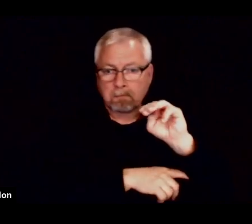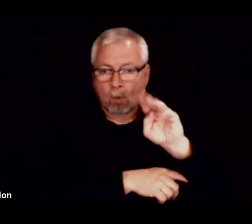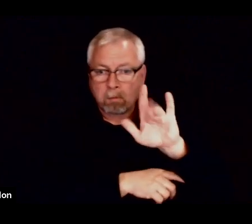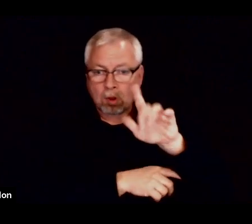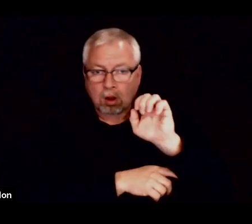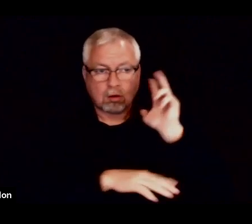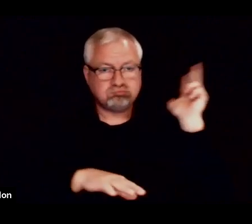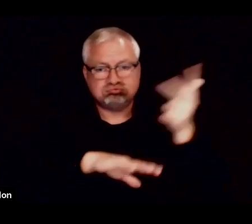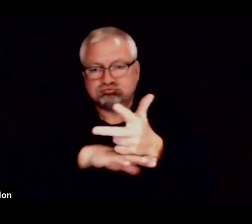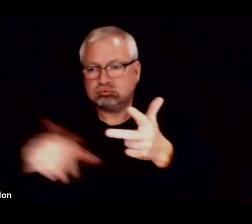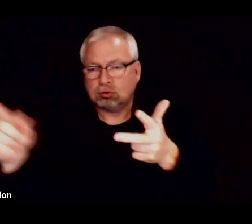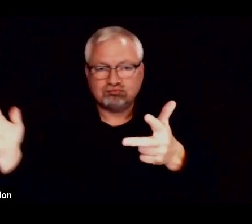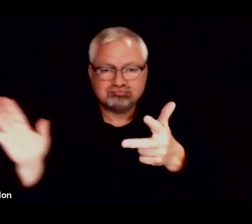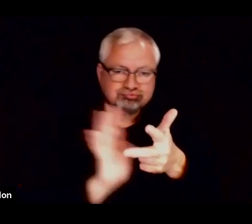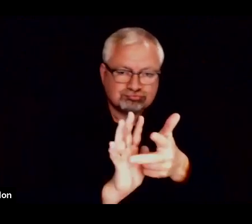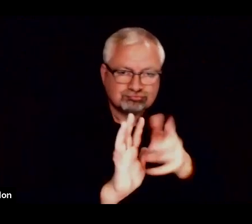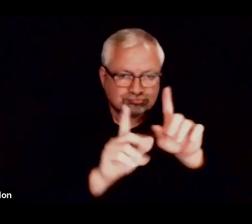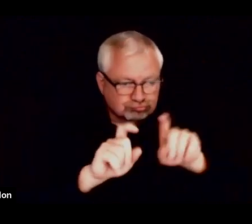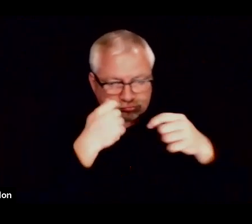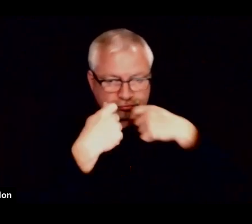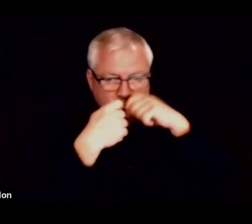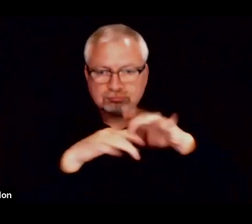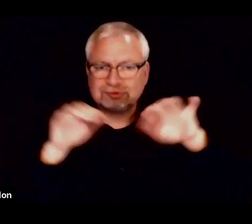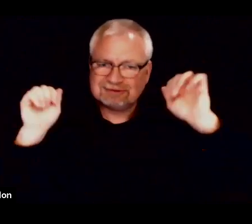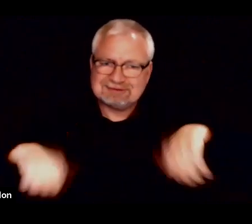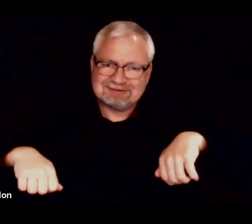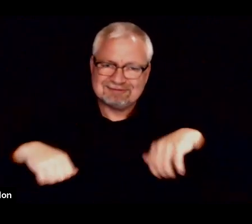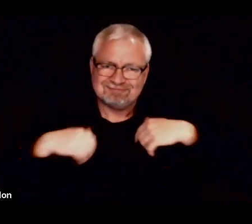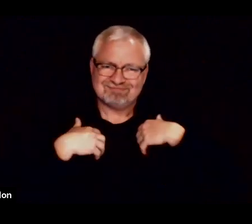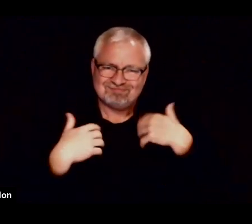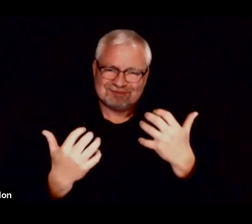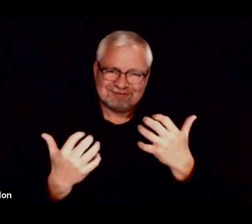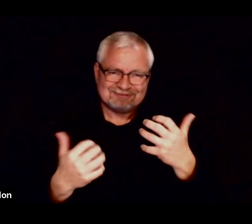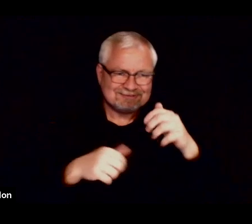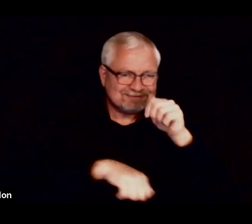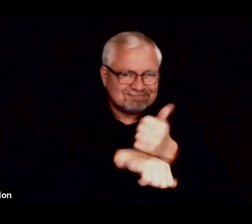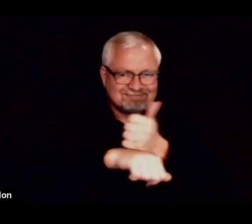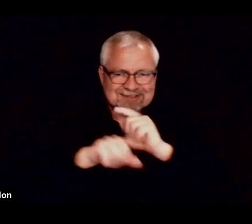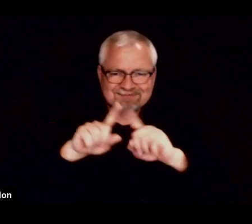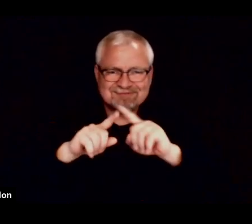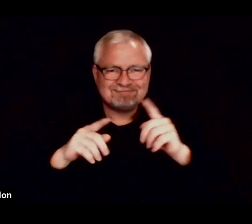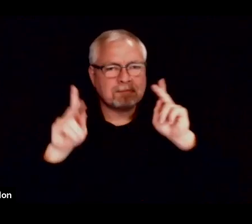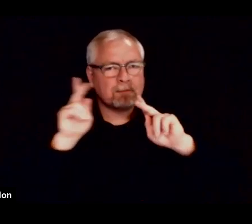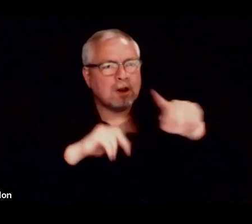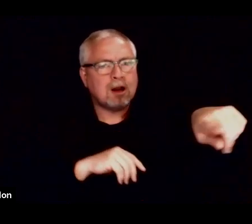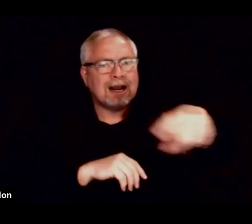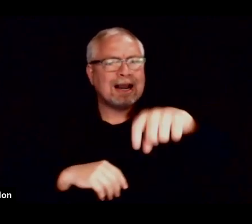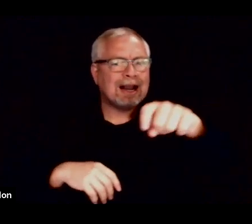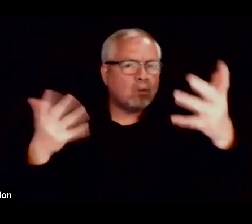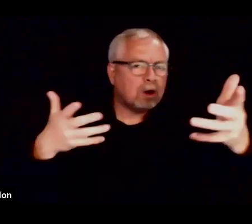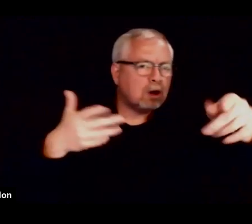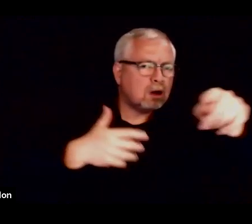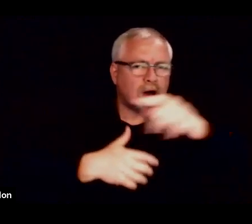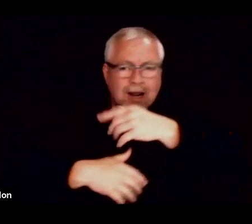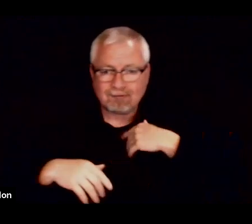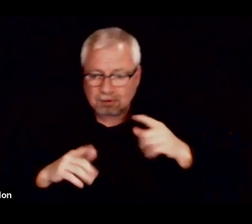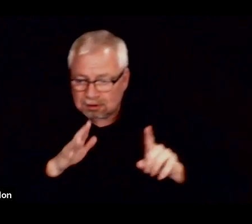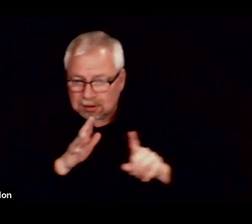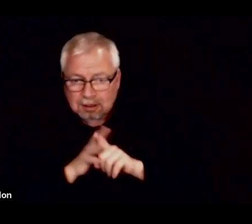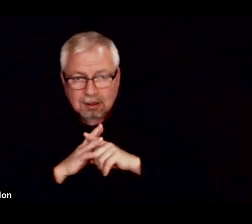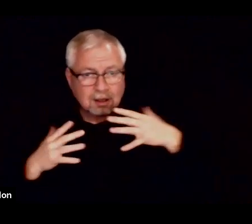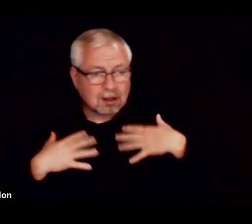some proactive testing of populations, whether or not they have symptoms or feel sick. But if